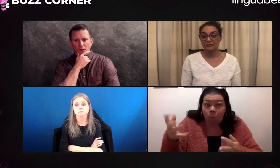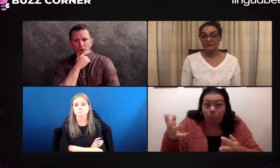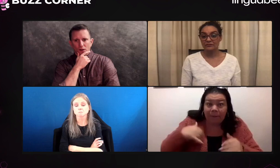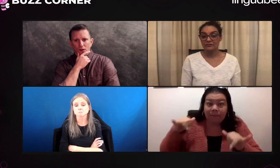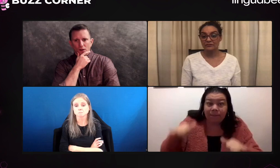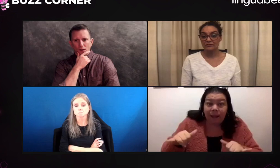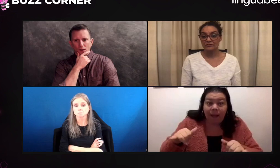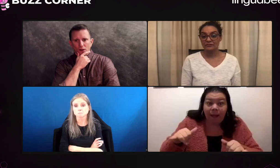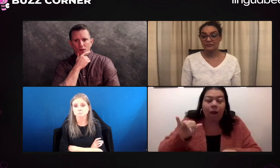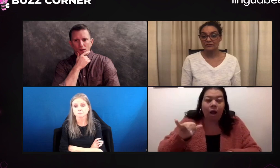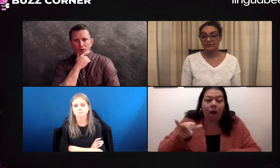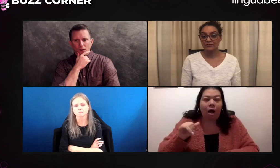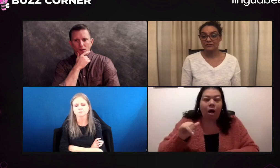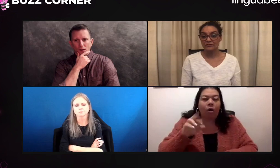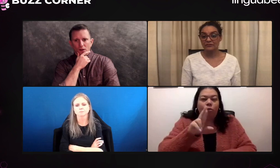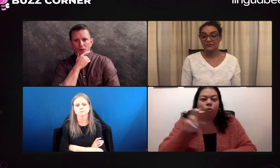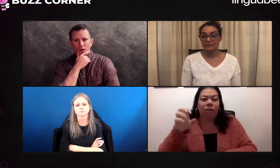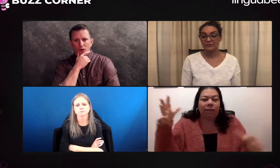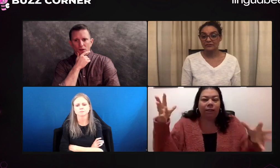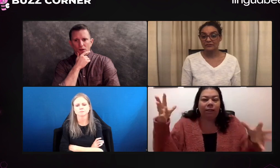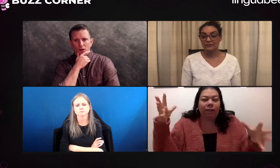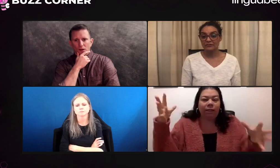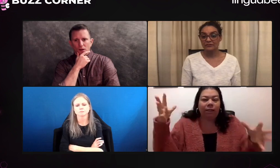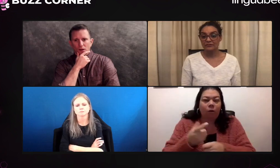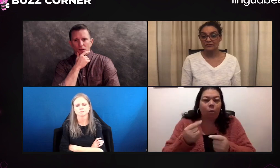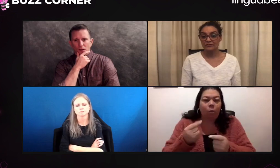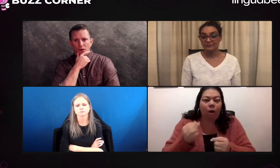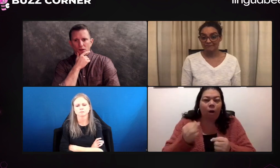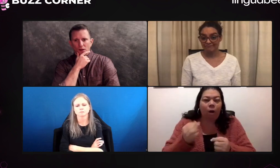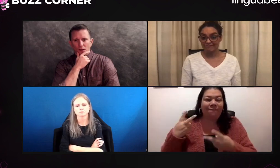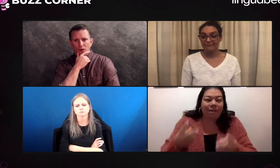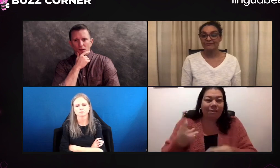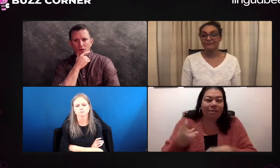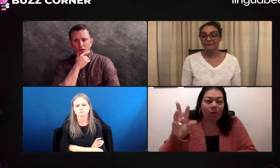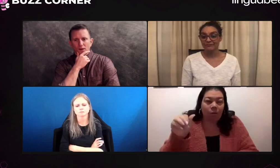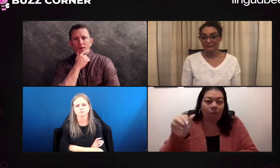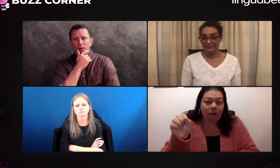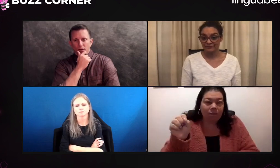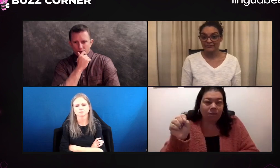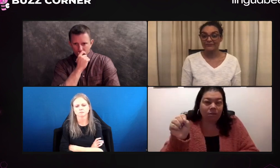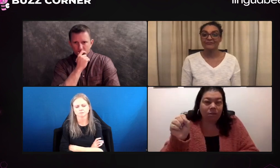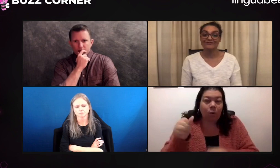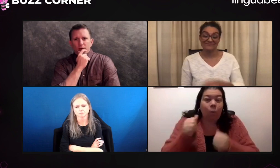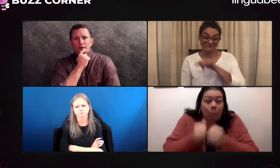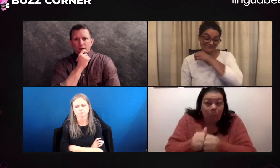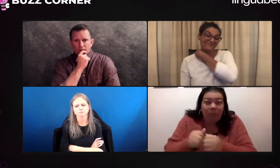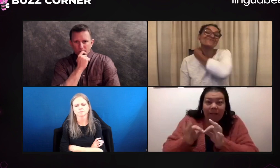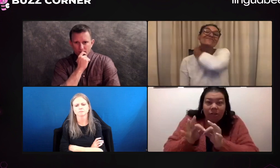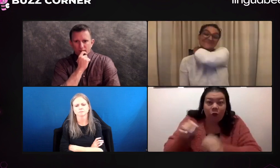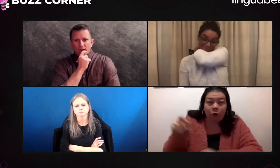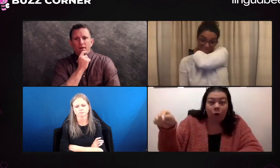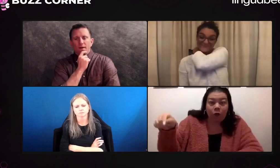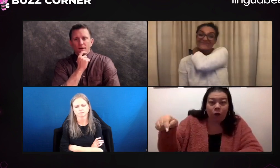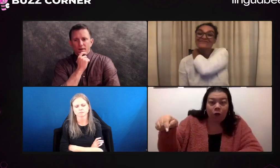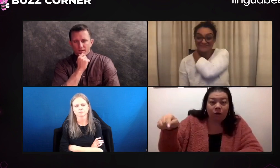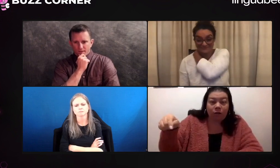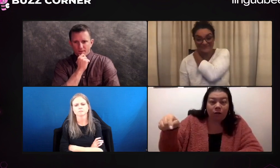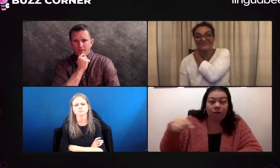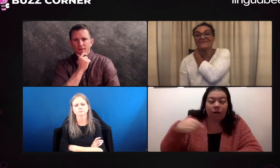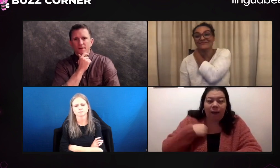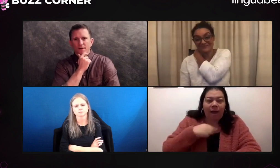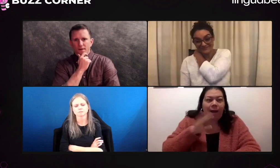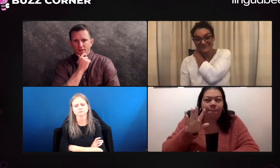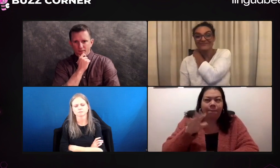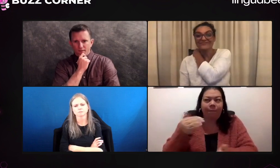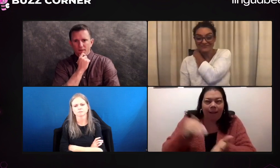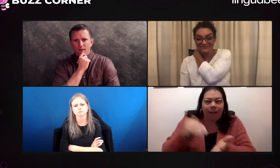And a lot of people would say like, oh, okay, you want me to stay so I can summarize what